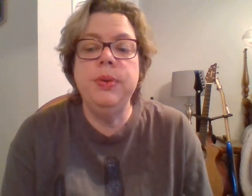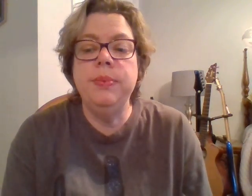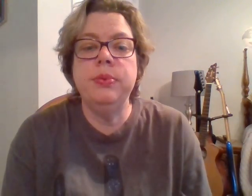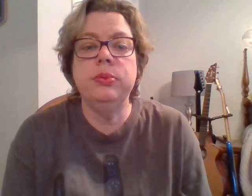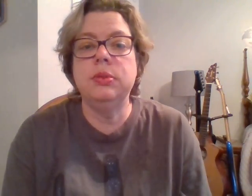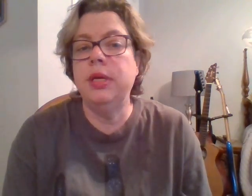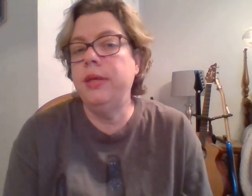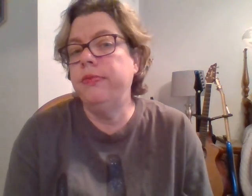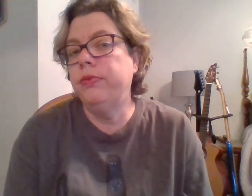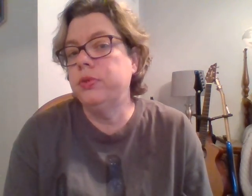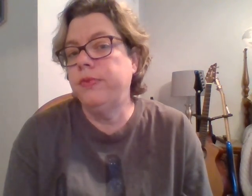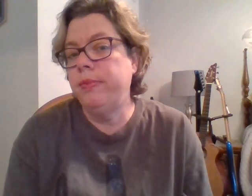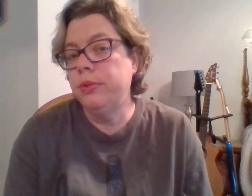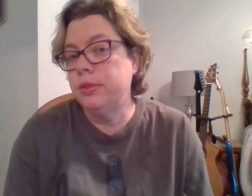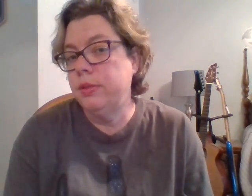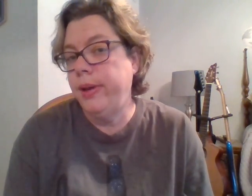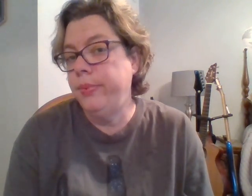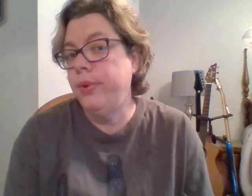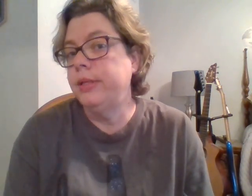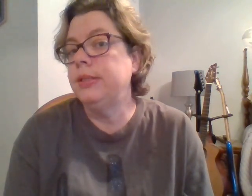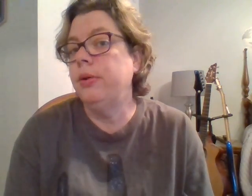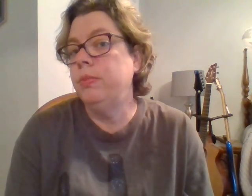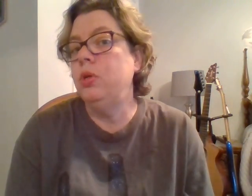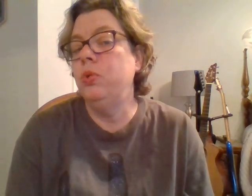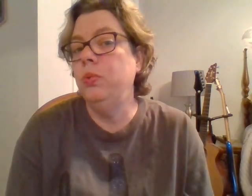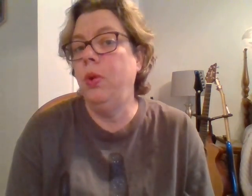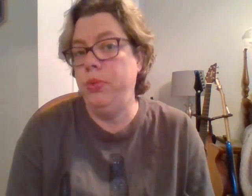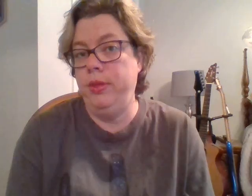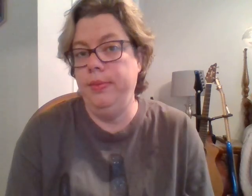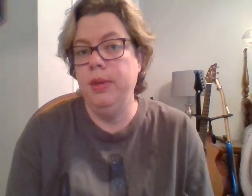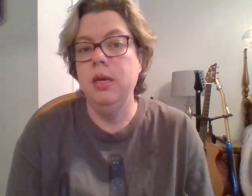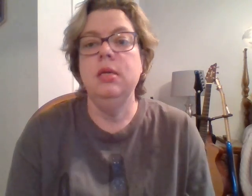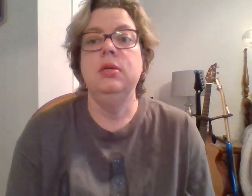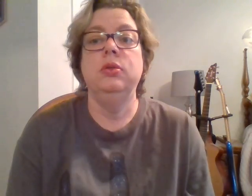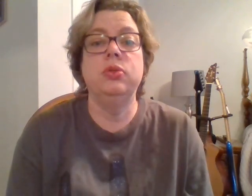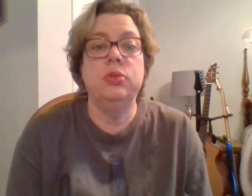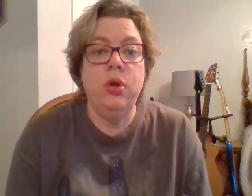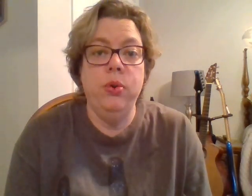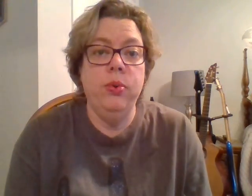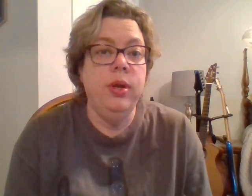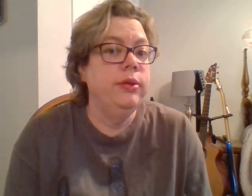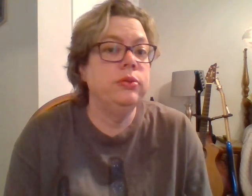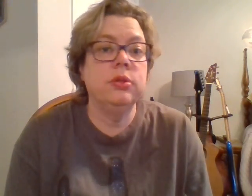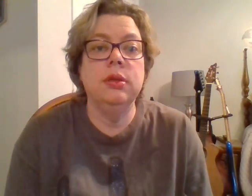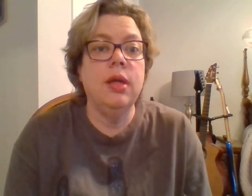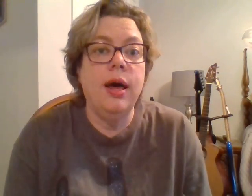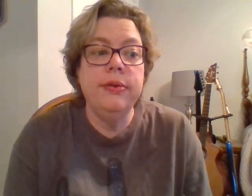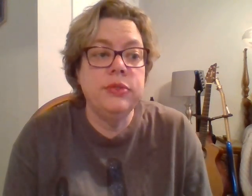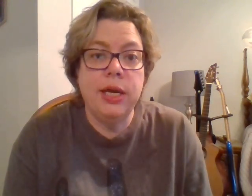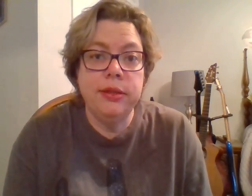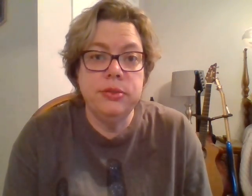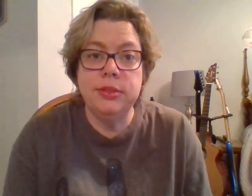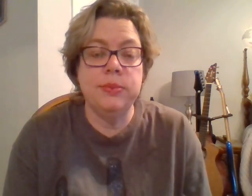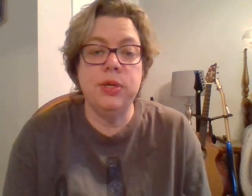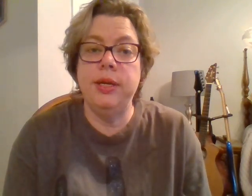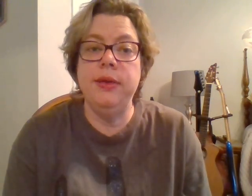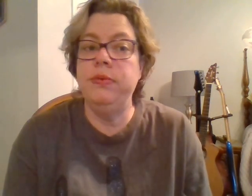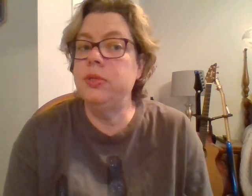people say the first 5 books of the Bible and tell me who wrote them. So there's a lot of challenges. I'm trying to give you a